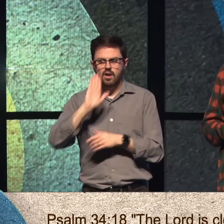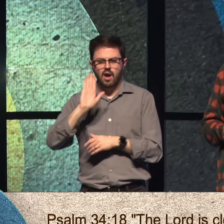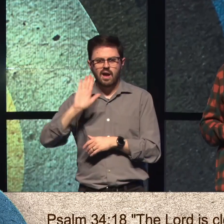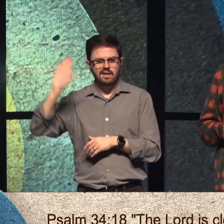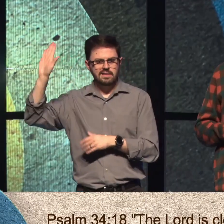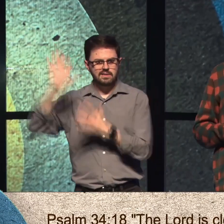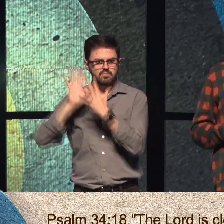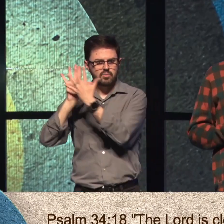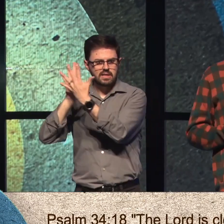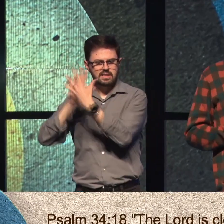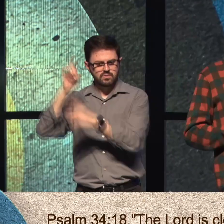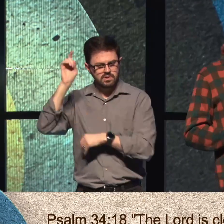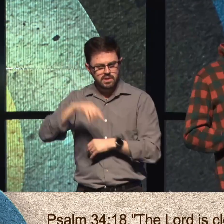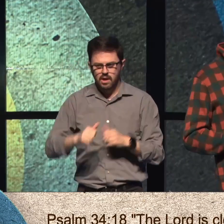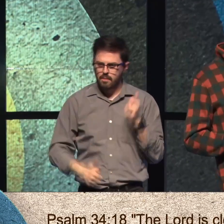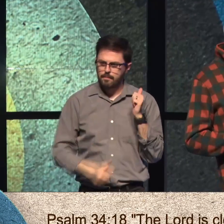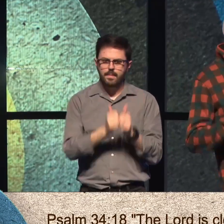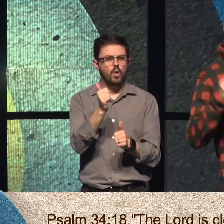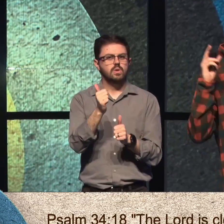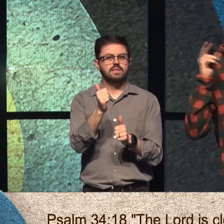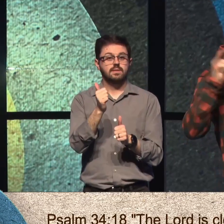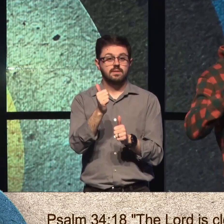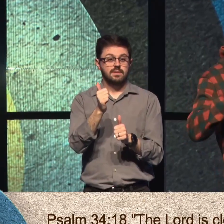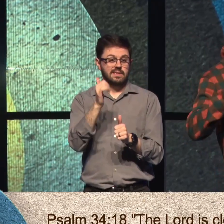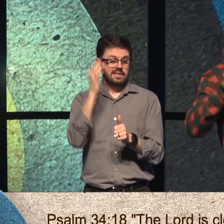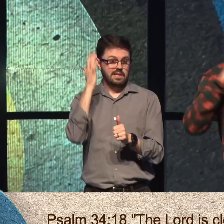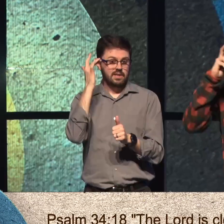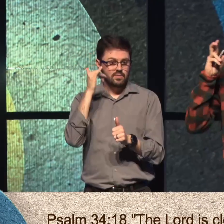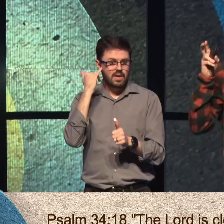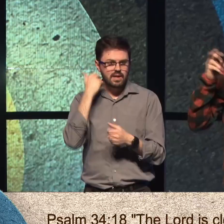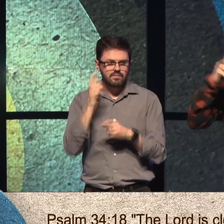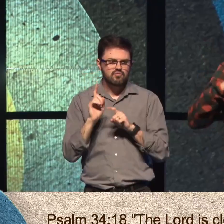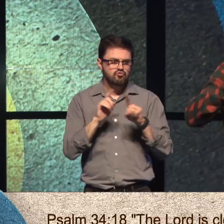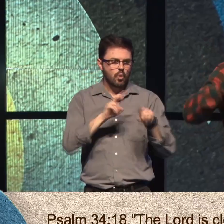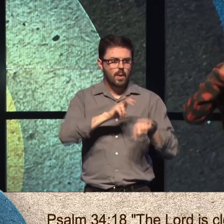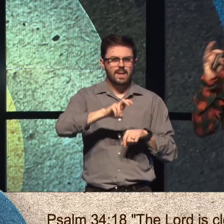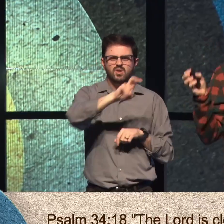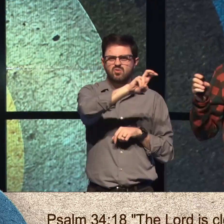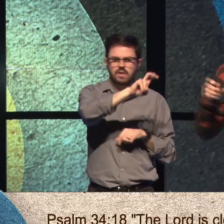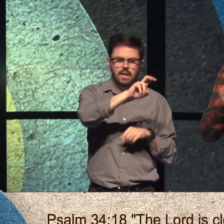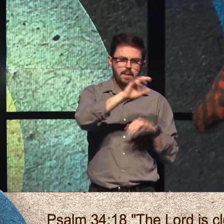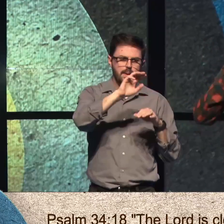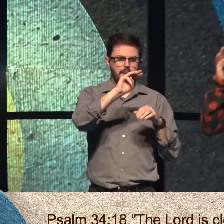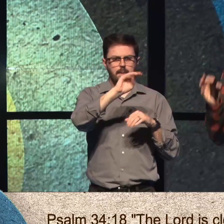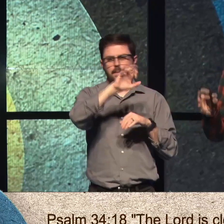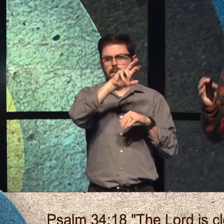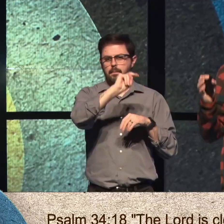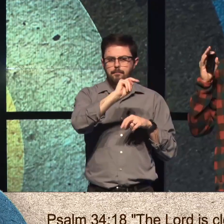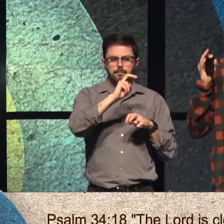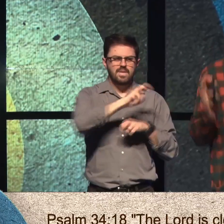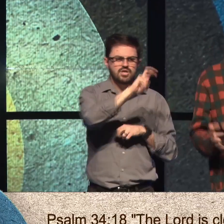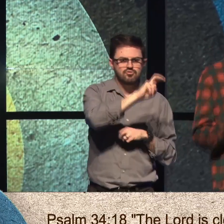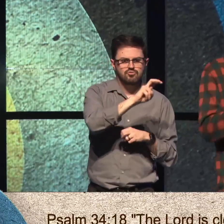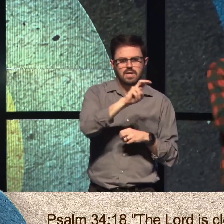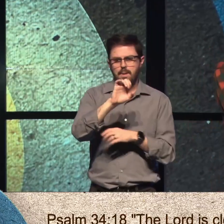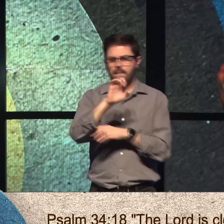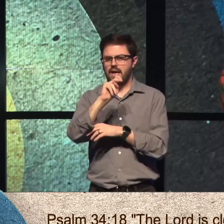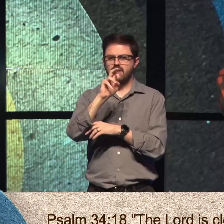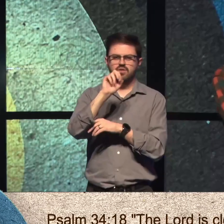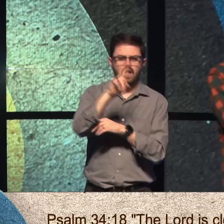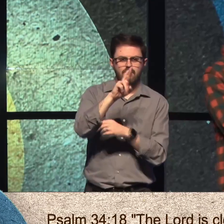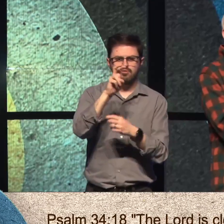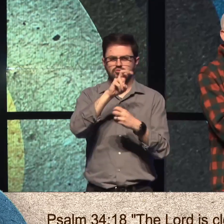That's why, if you've ever been on a trip, whether you call it a missions trip, an encounter trip, whatever it might be, if you've ever gone into